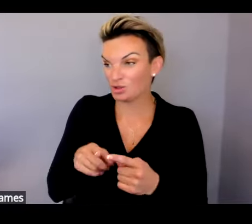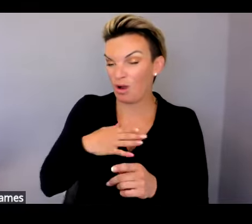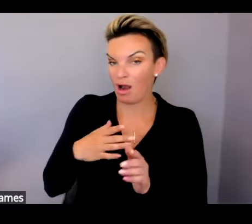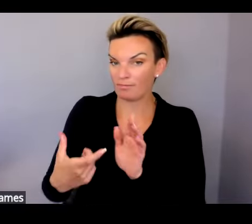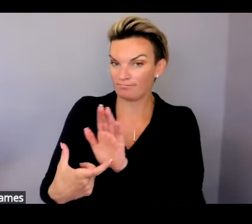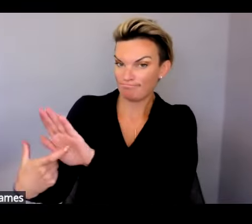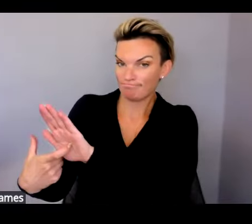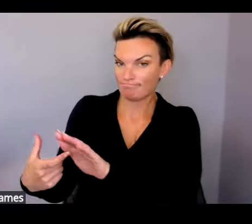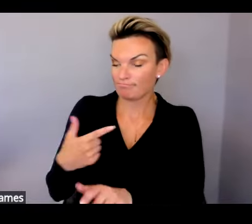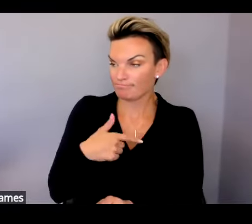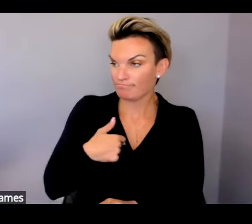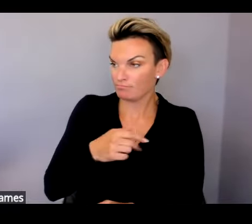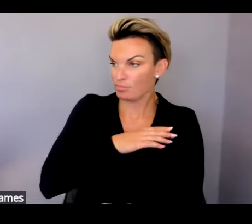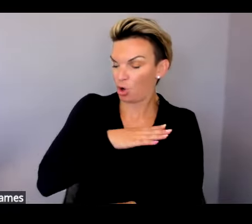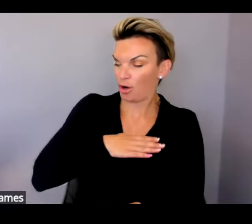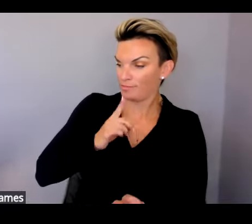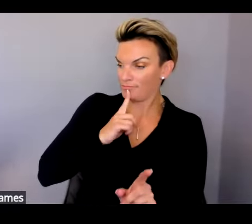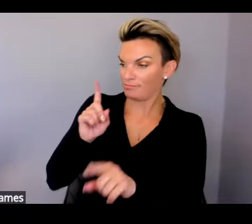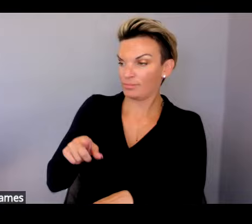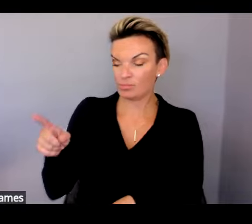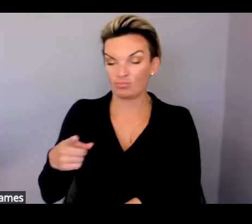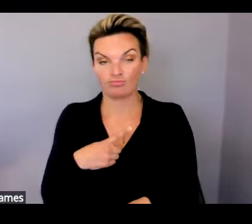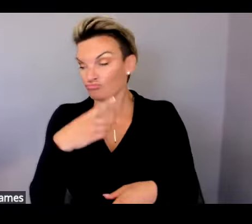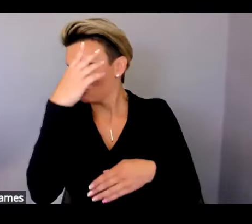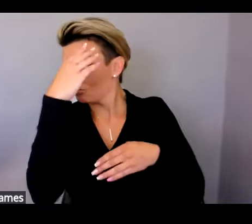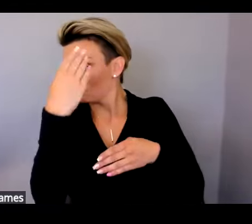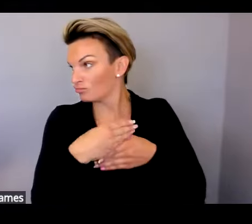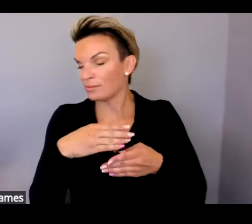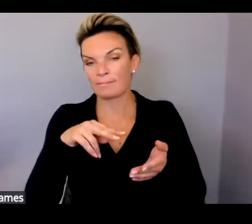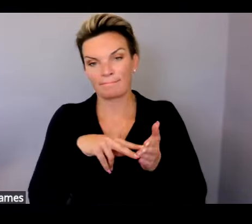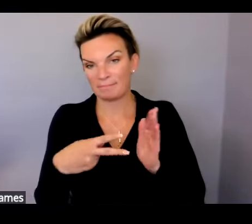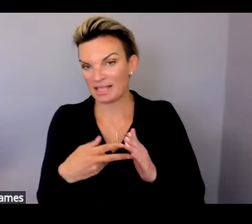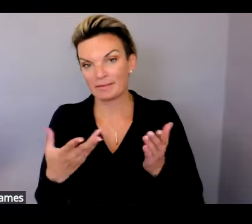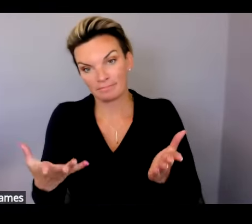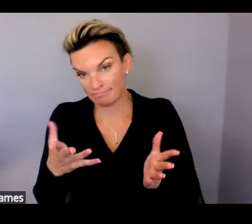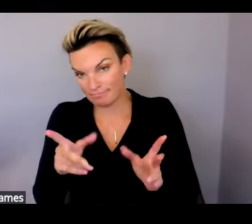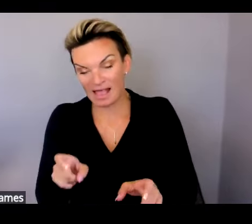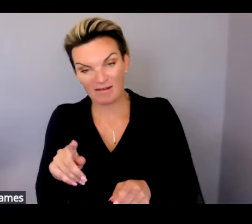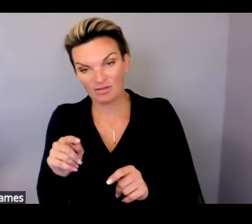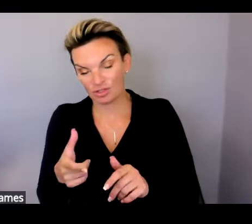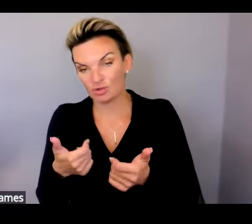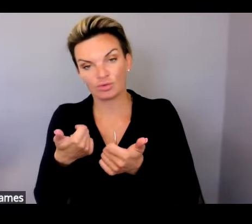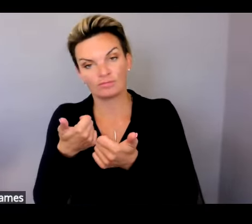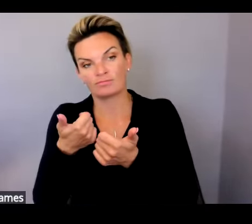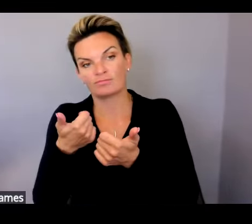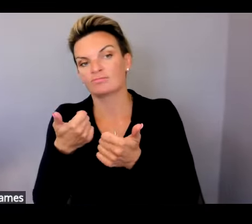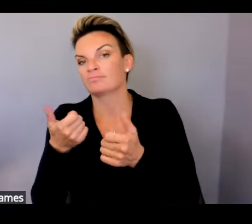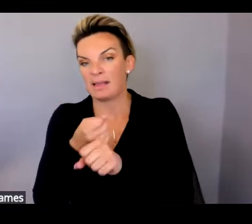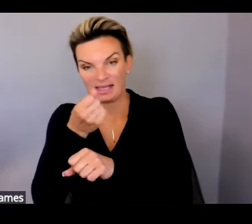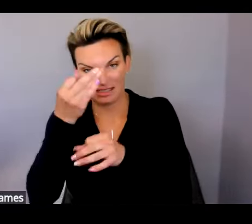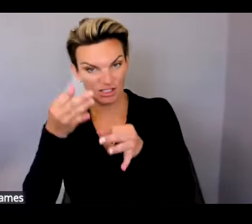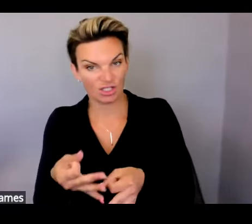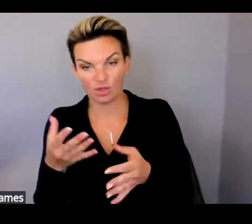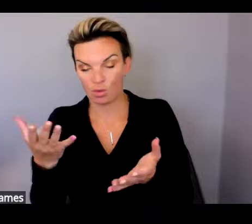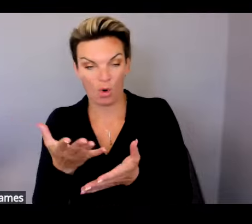the staff, for an exemplar, then you proceed as Mr. Verkasi indicated. You make a decision based on the evidence in front of